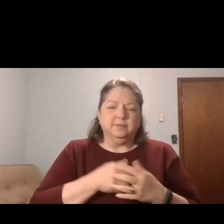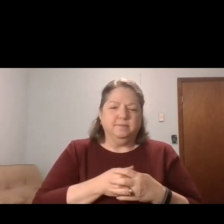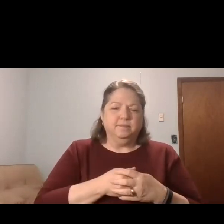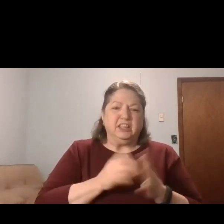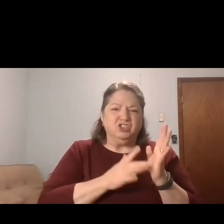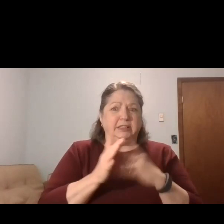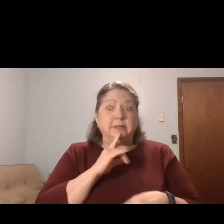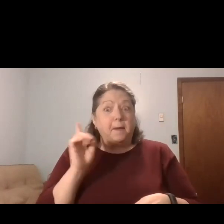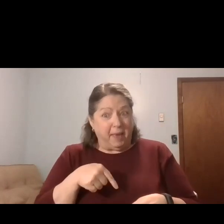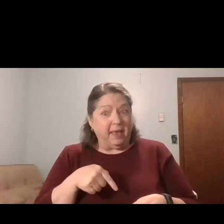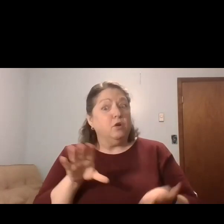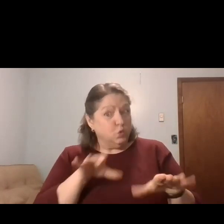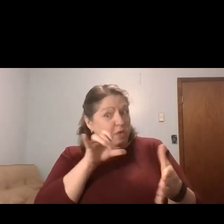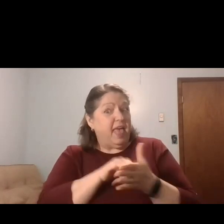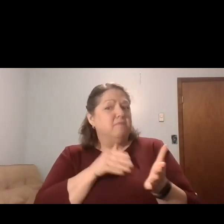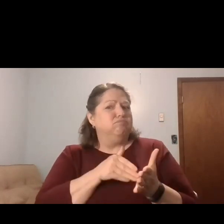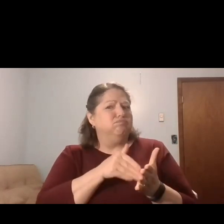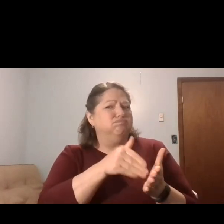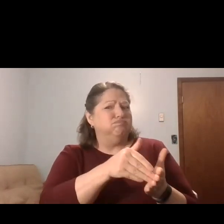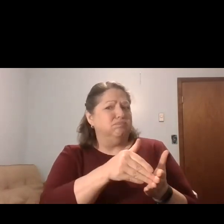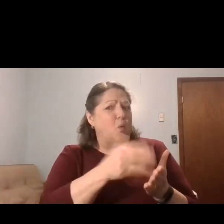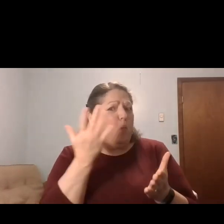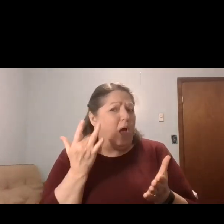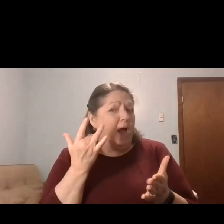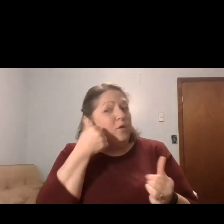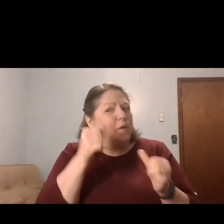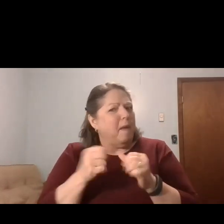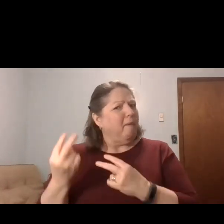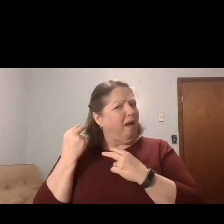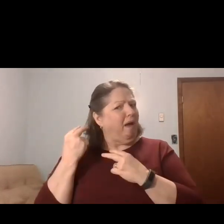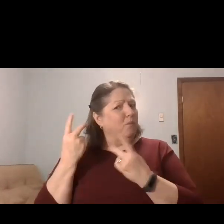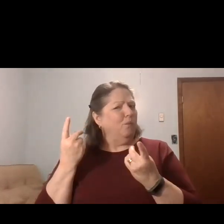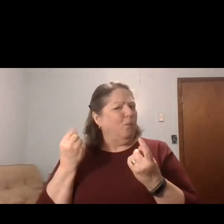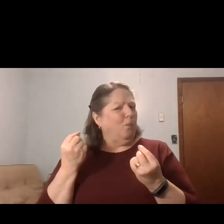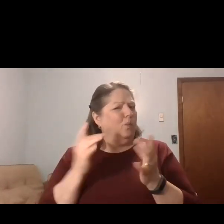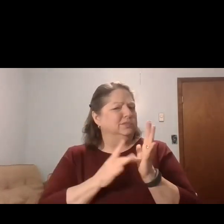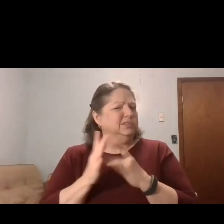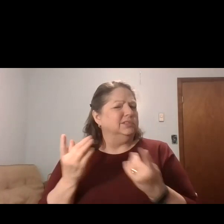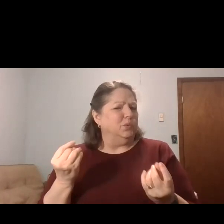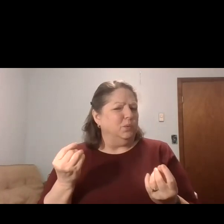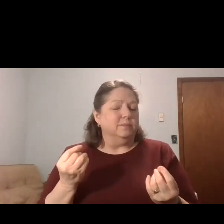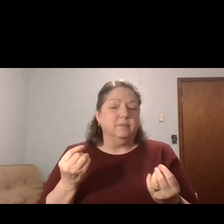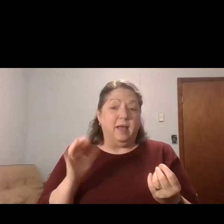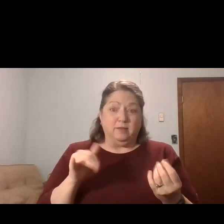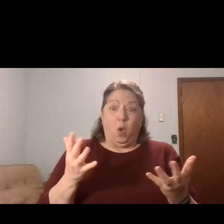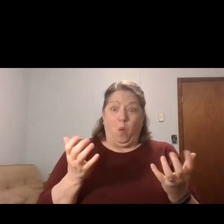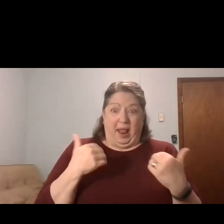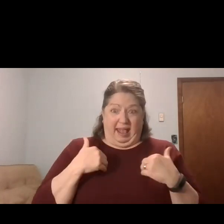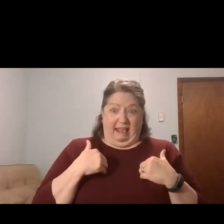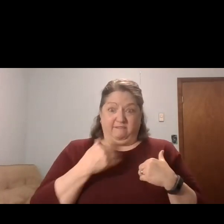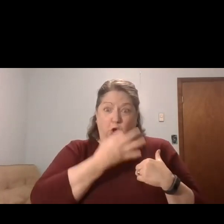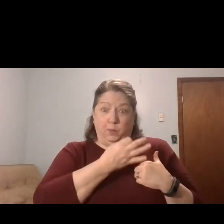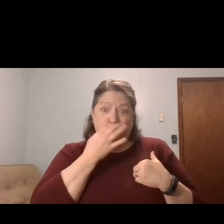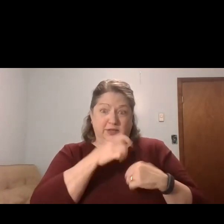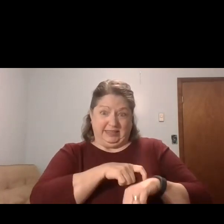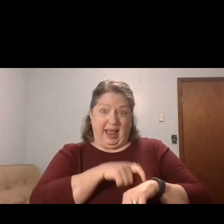Jesus, and he told us to do this in remembrance of me. And so I wanted to have this time of communion. And the Bible